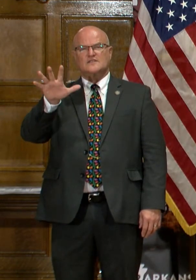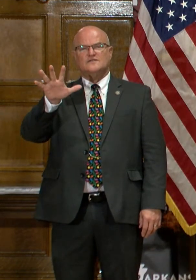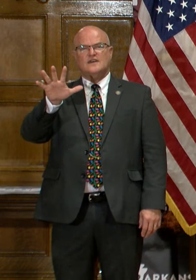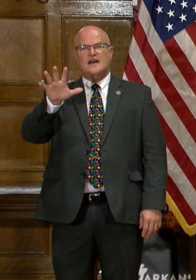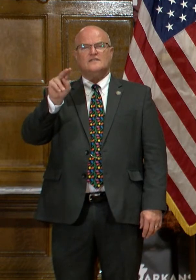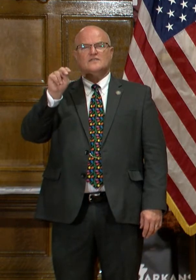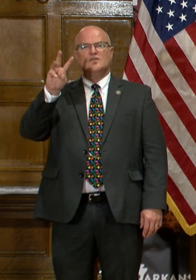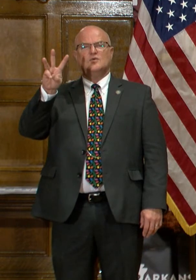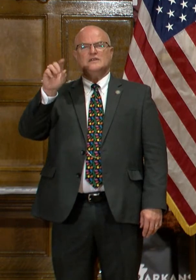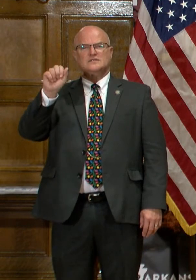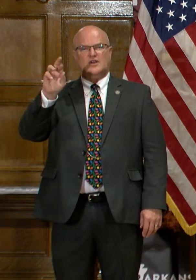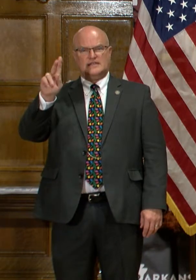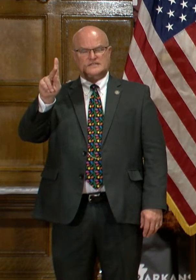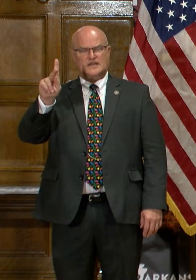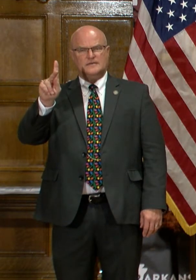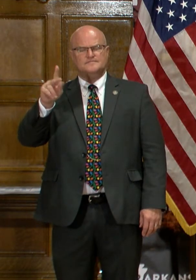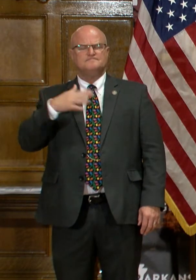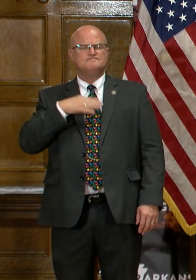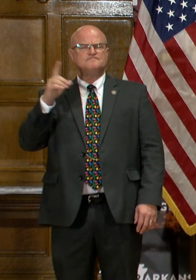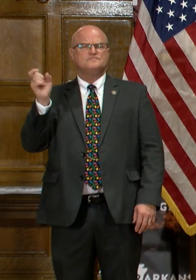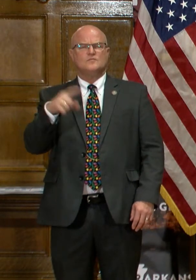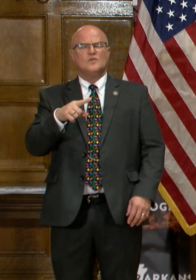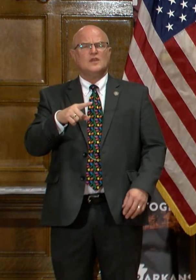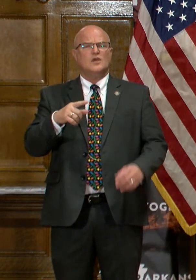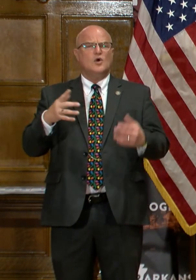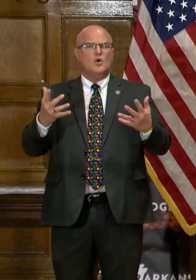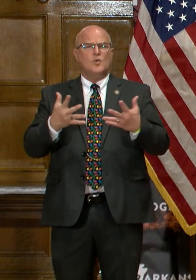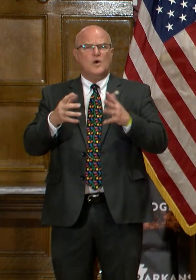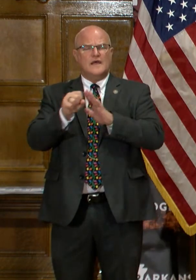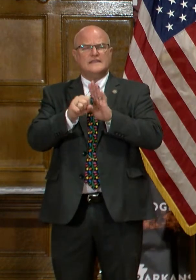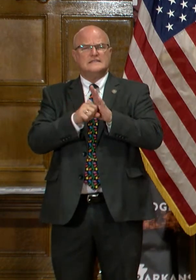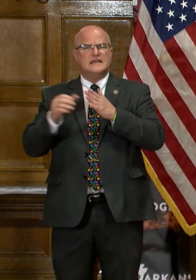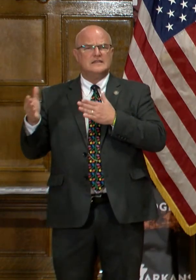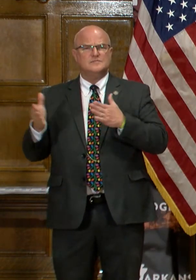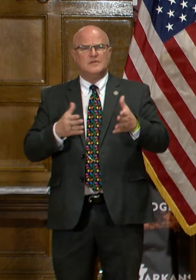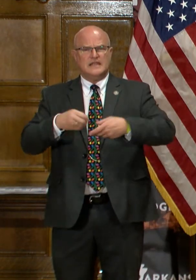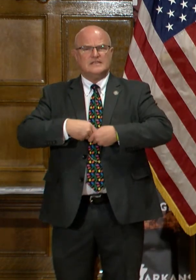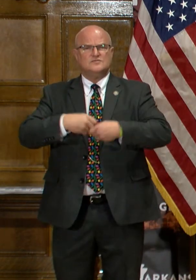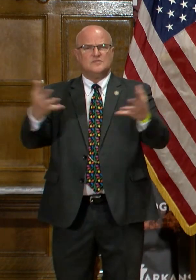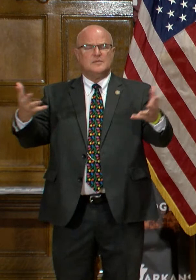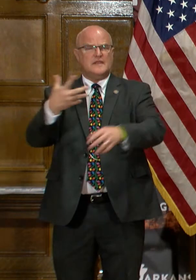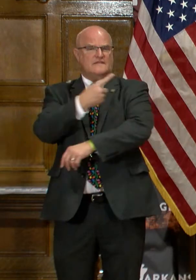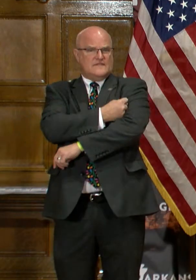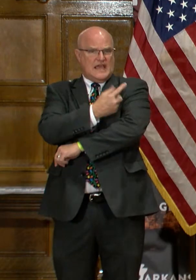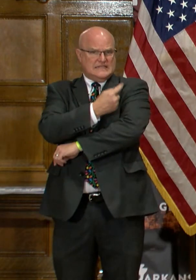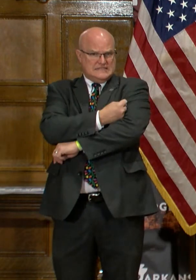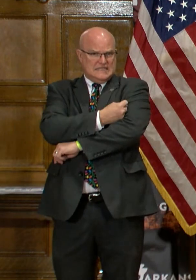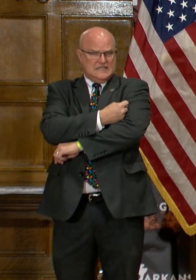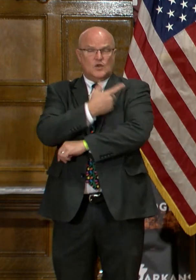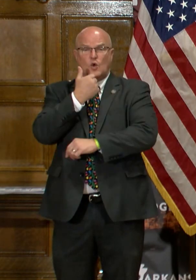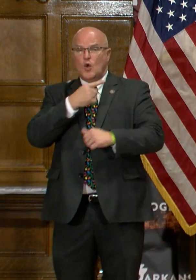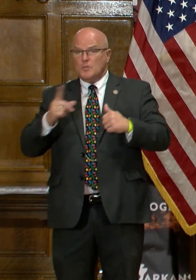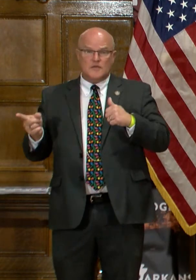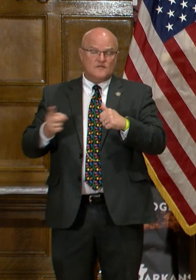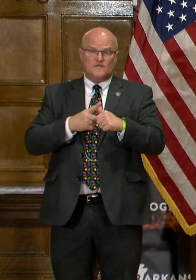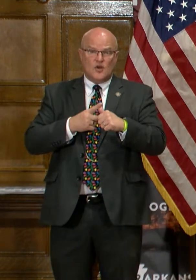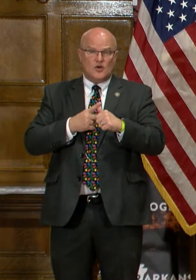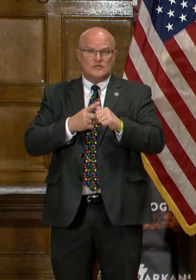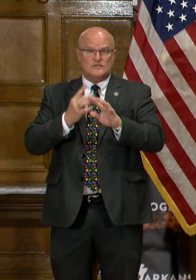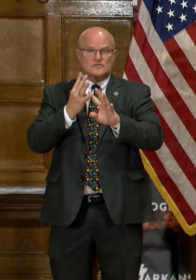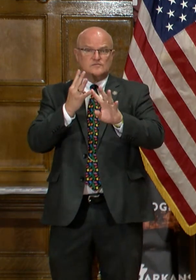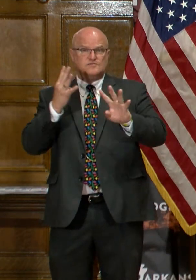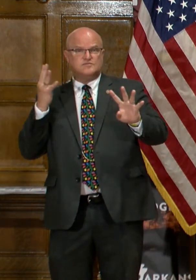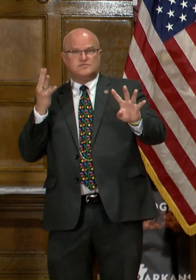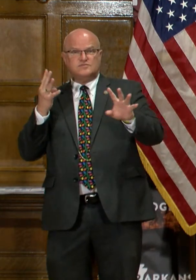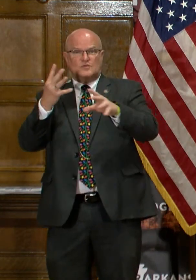Northwest Arkansas, the River Valley. My question to you is, what is the state's plan on distributing the vaccine? Who will be the first in line to receive